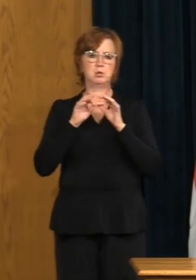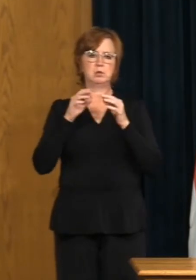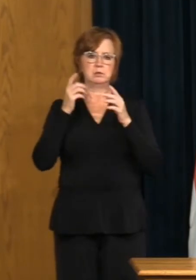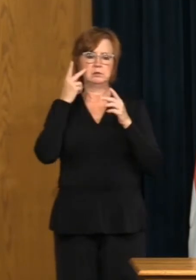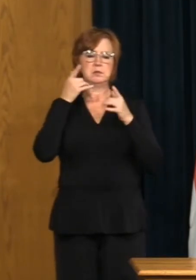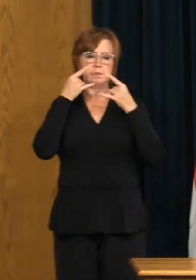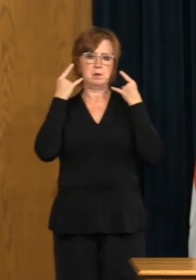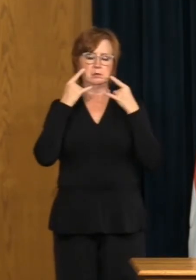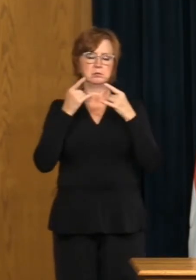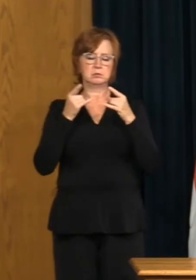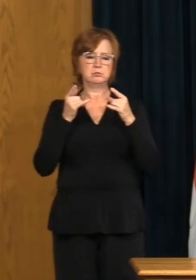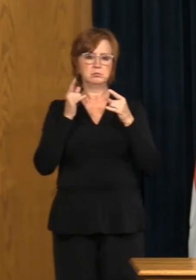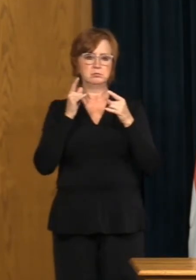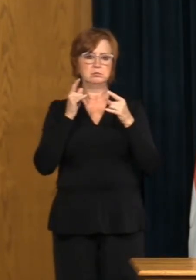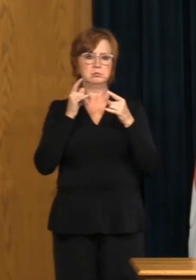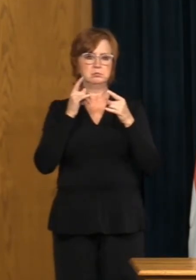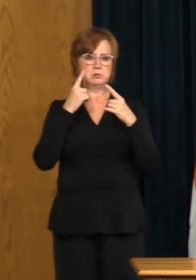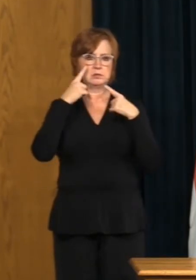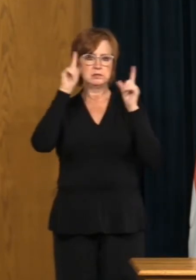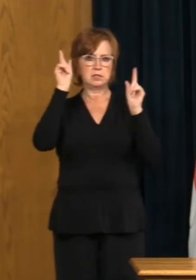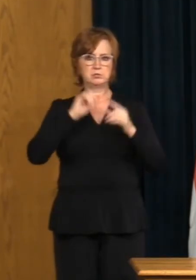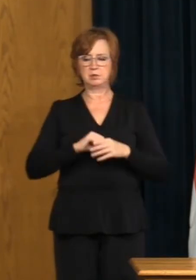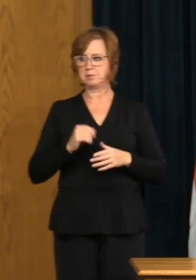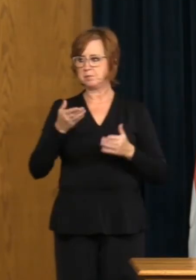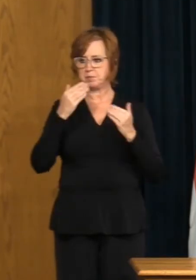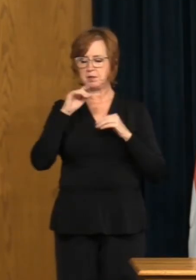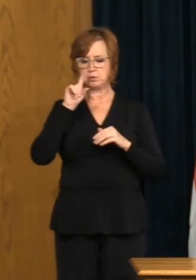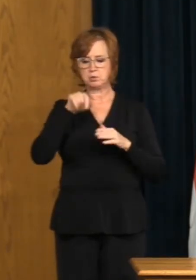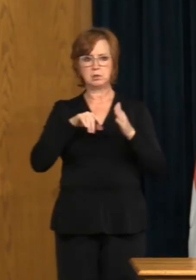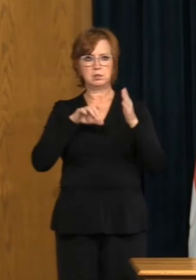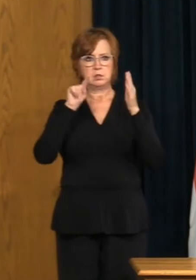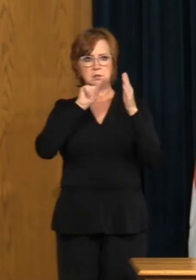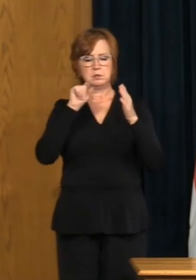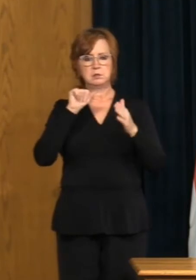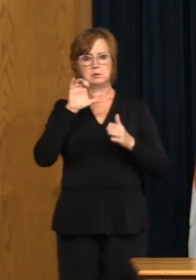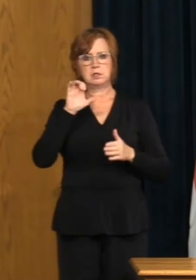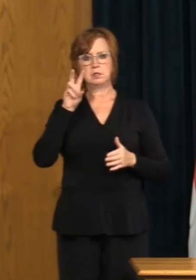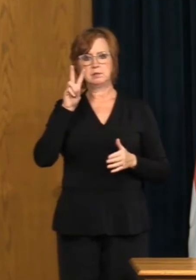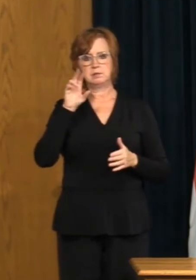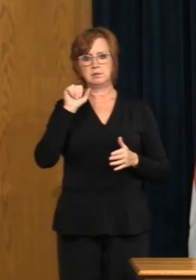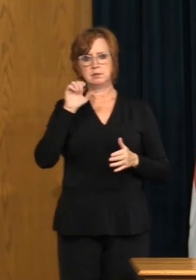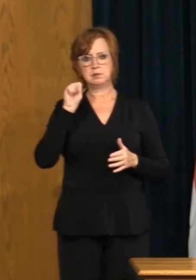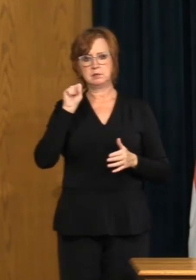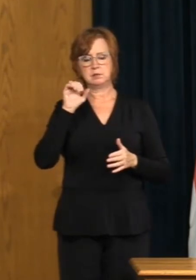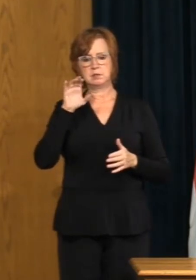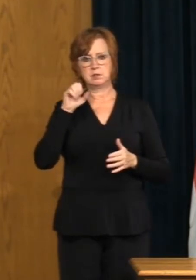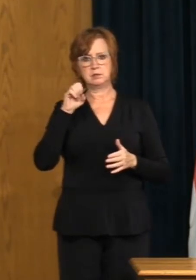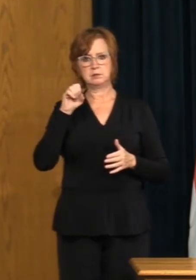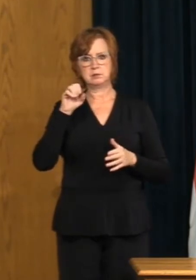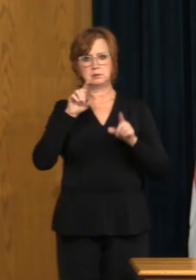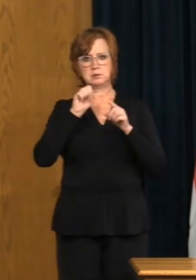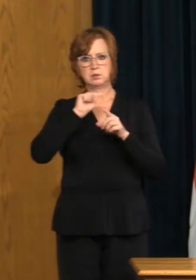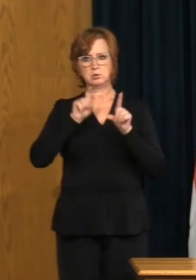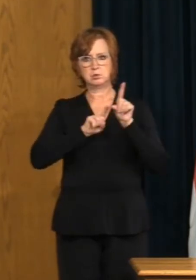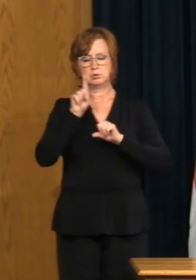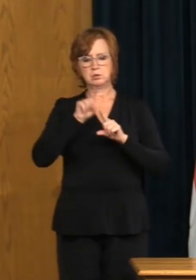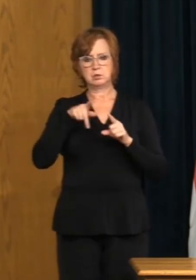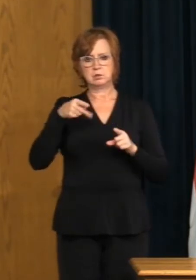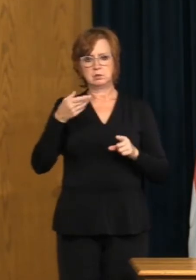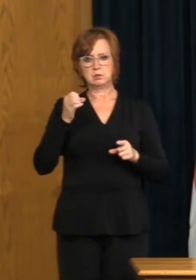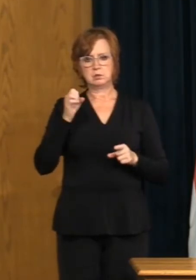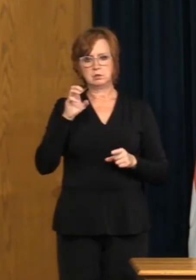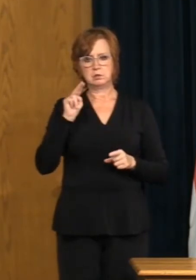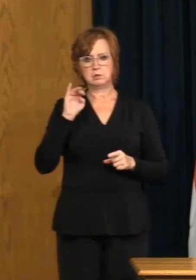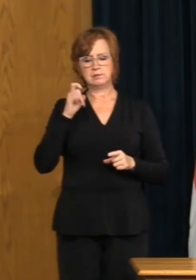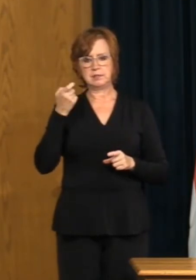We'll take our next question on the line. We have Zach Viseris with Star Phoenix. Good